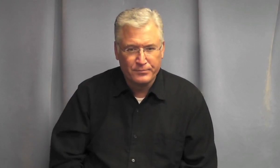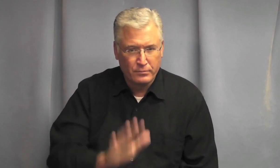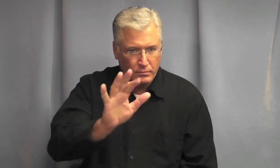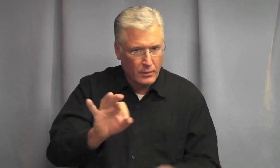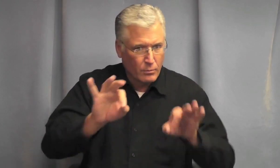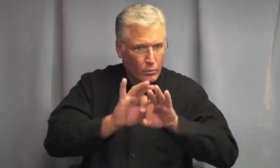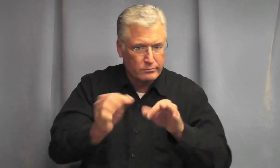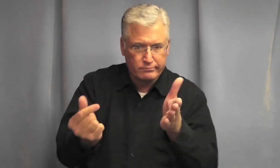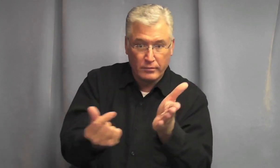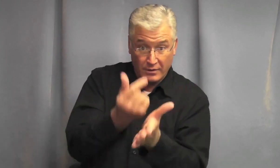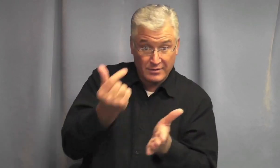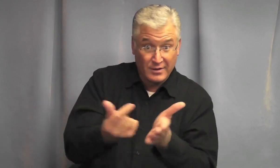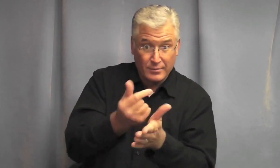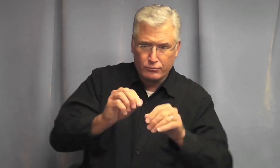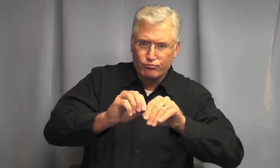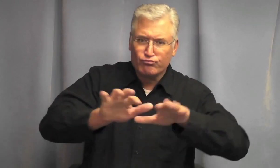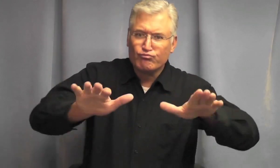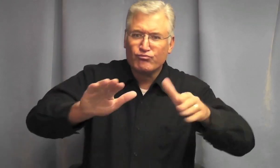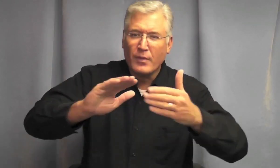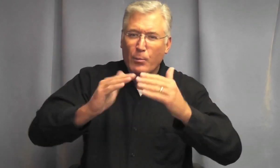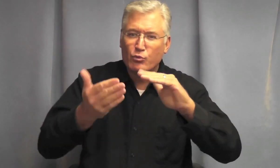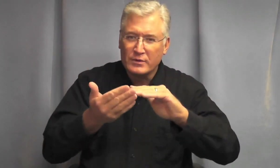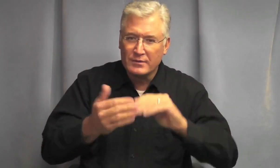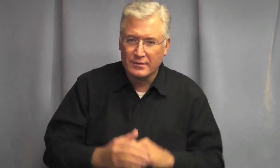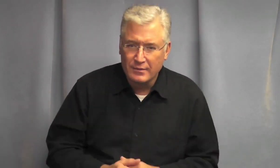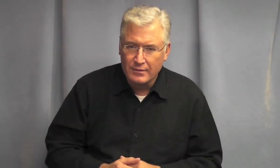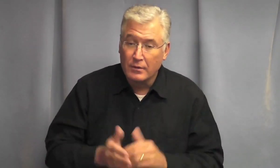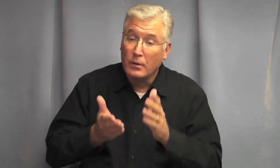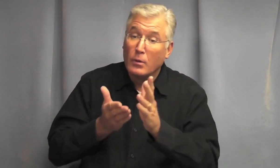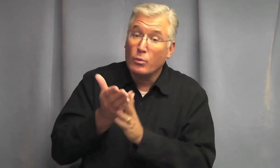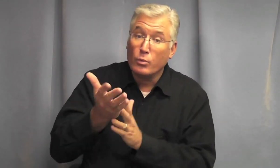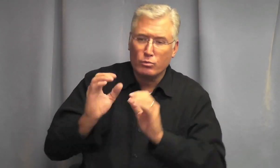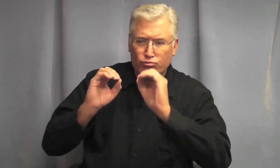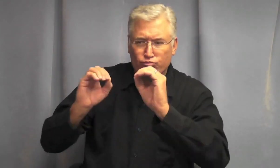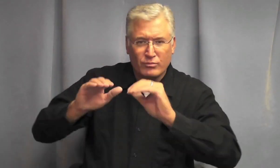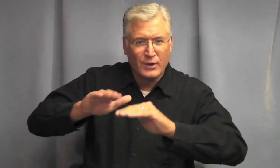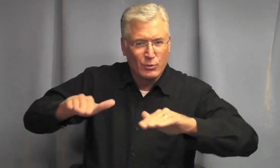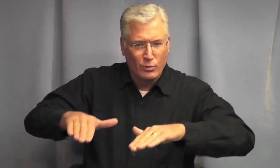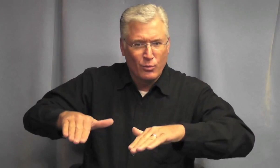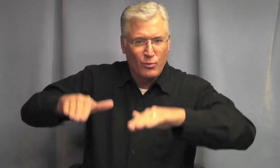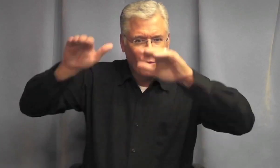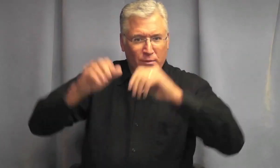authors or editors. It's very important that the gospel be spread to the community through